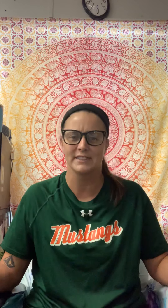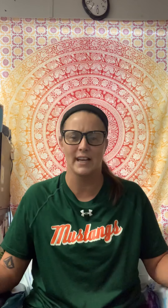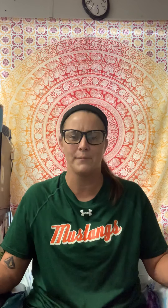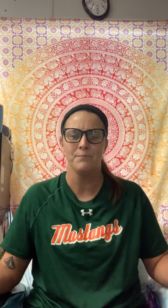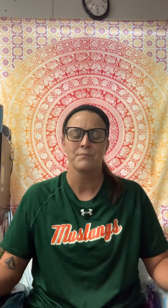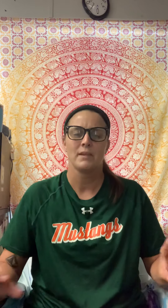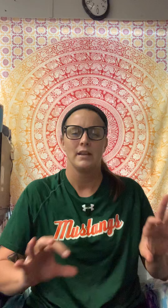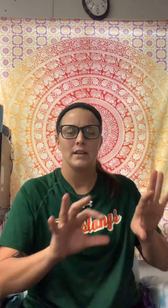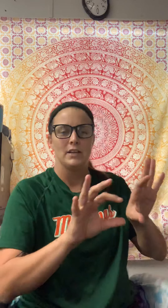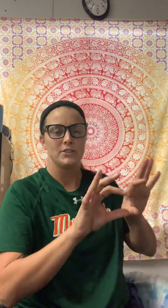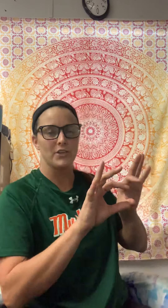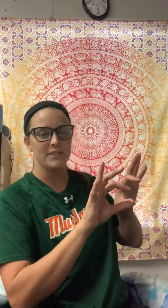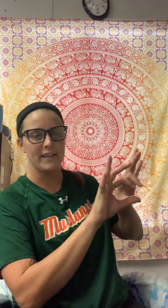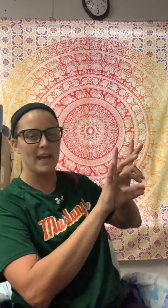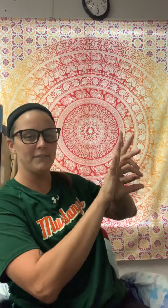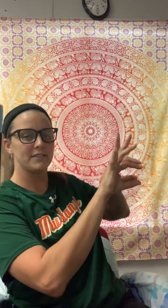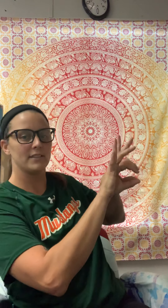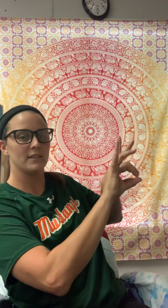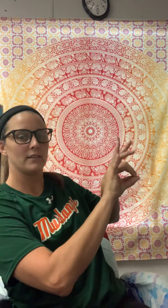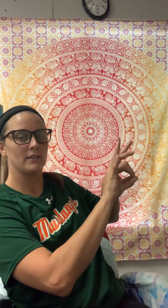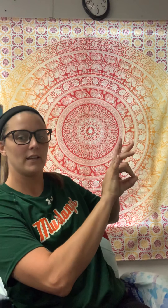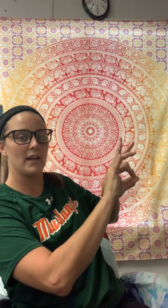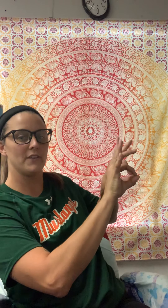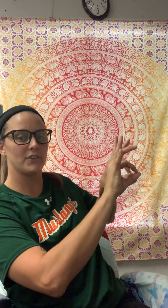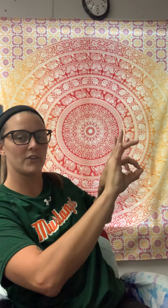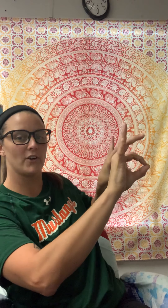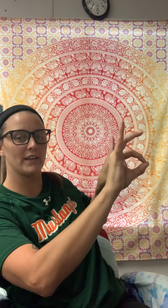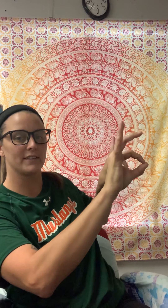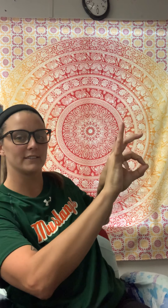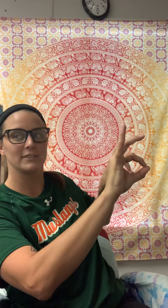sign. So you're gonna take F's and then you're gonna go like this.